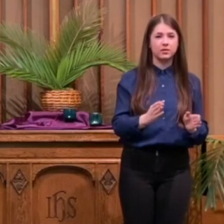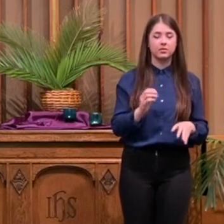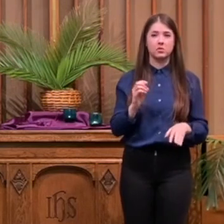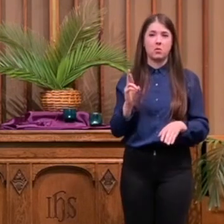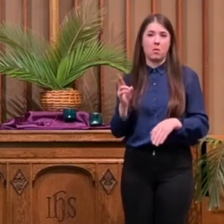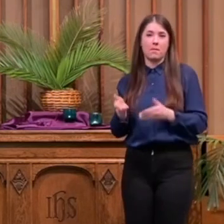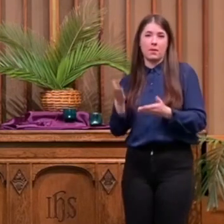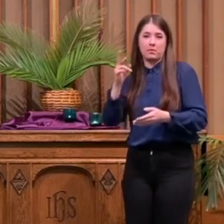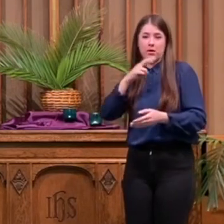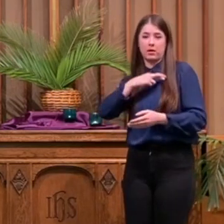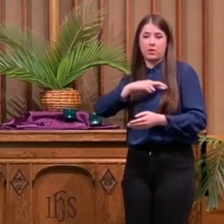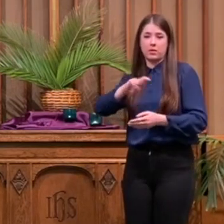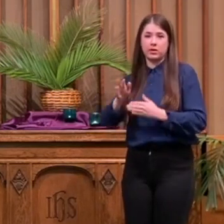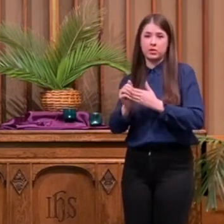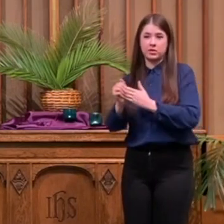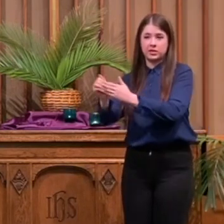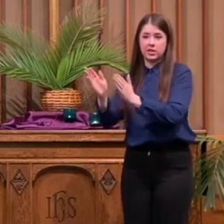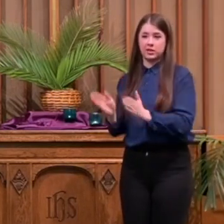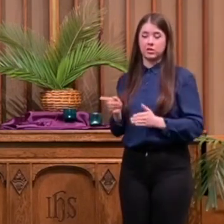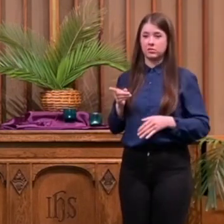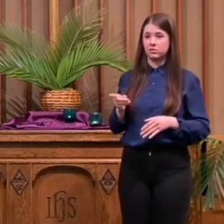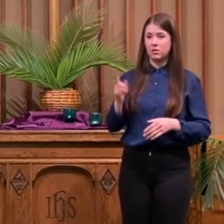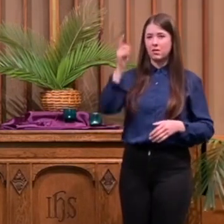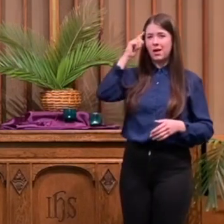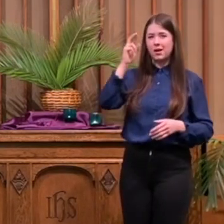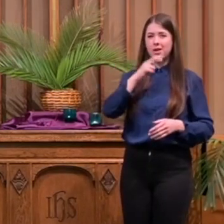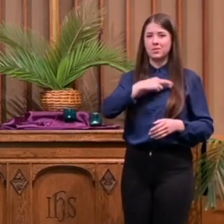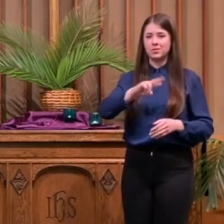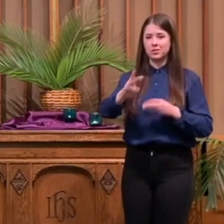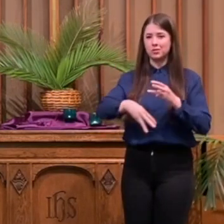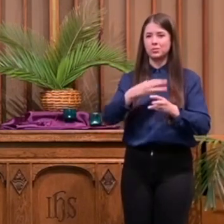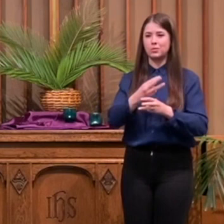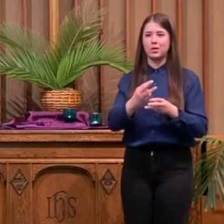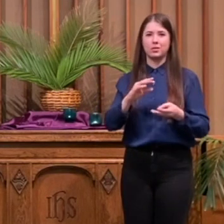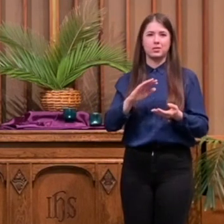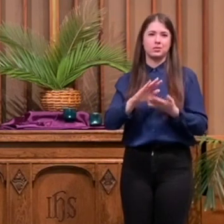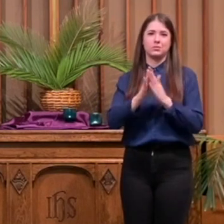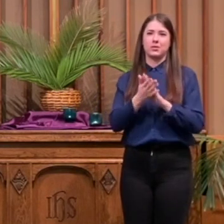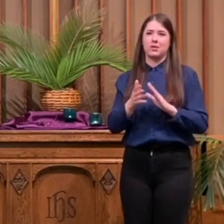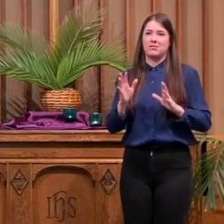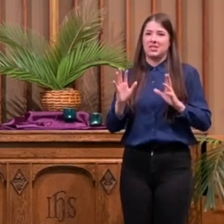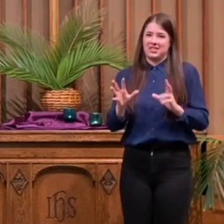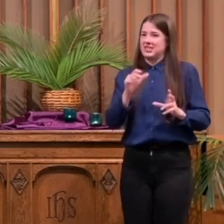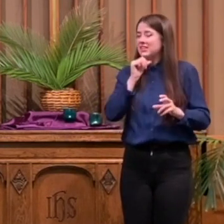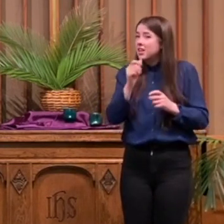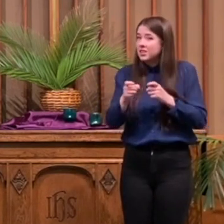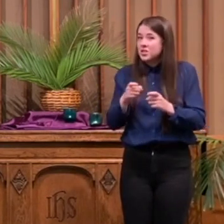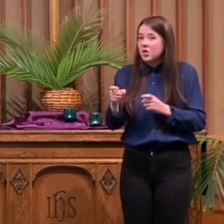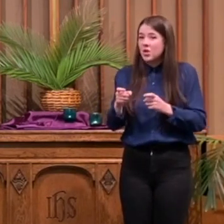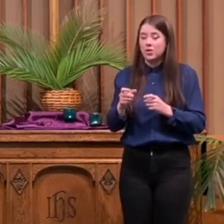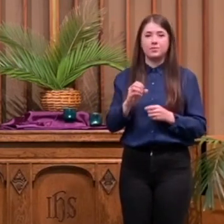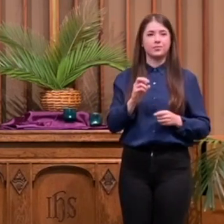thought that the religious world was getting a bit out of control? Or maybe you identify